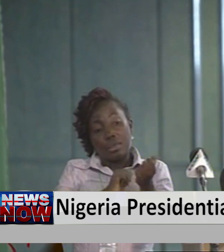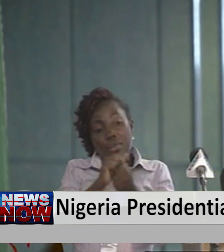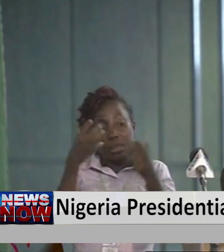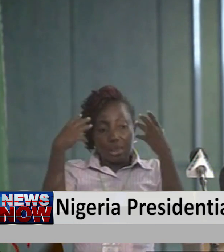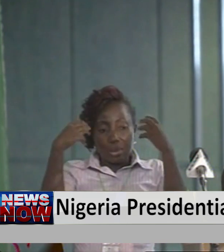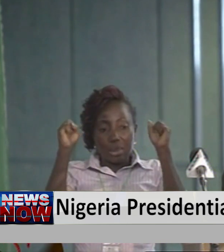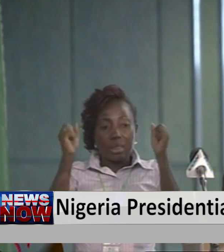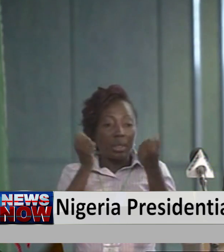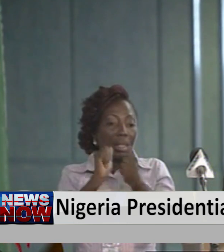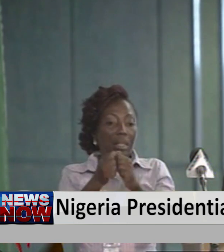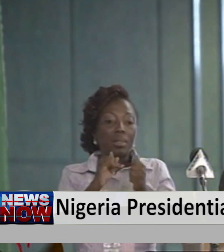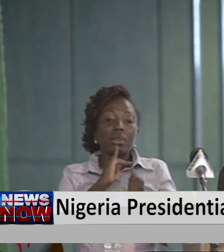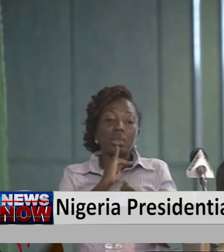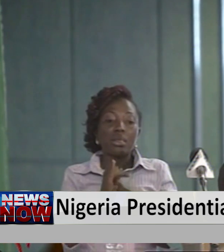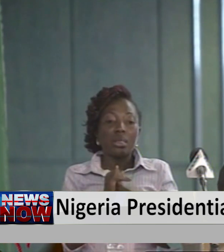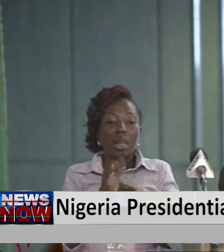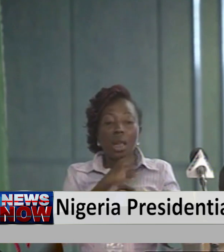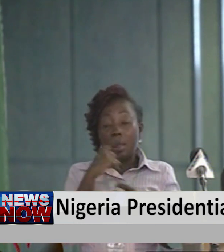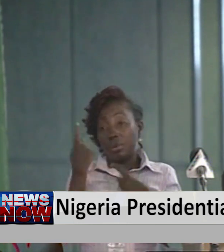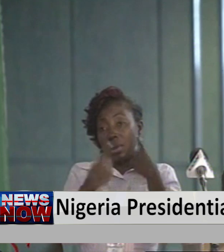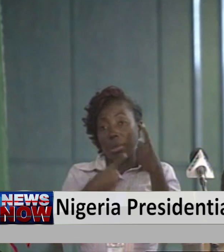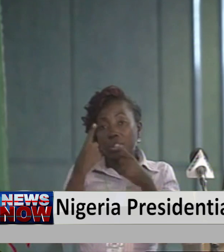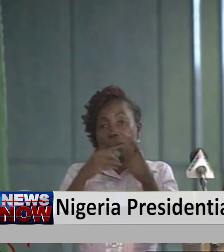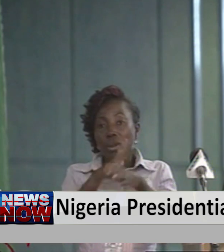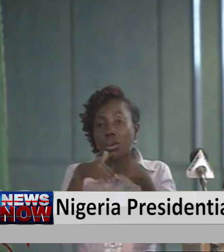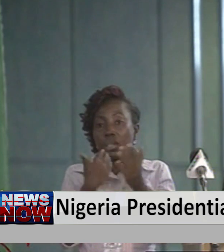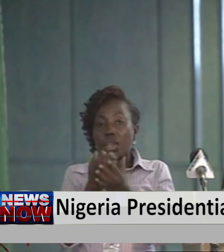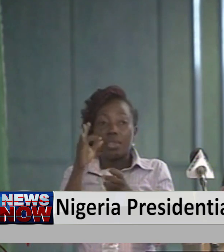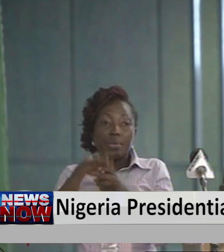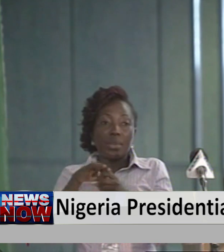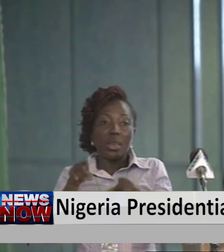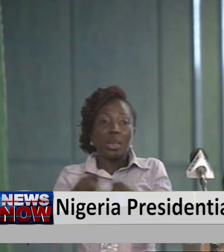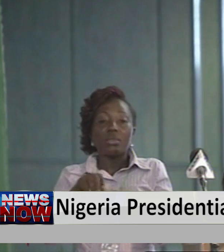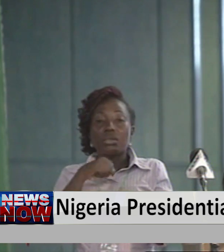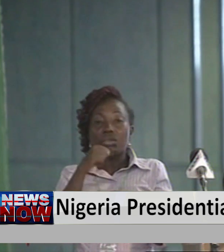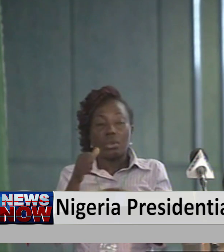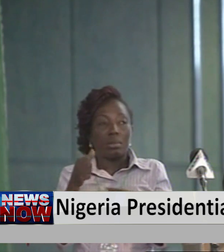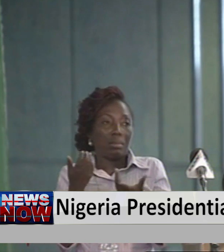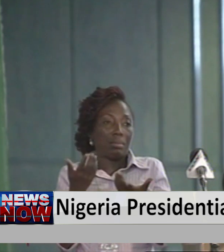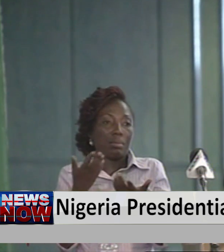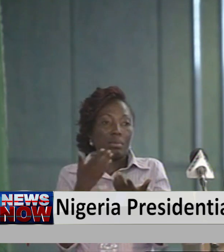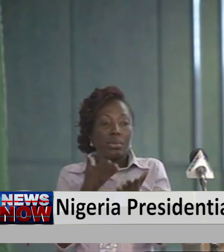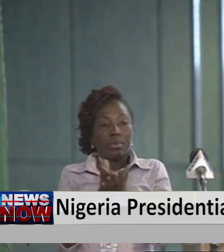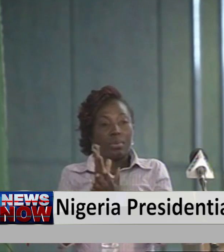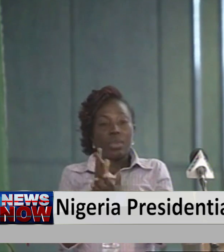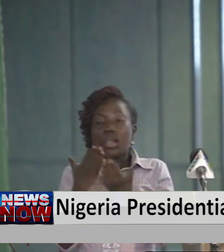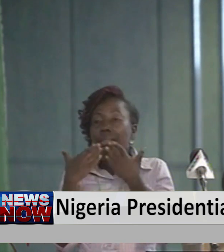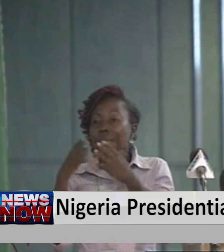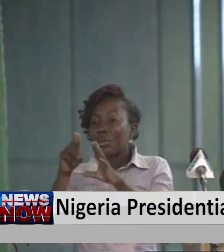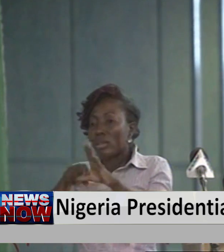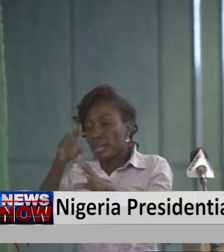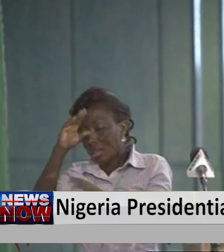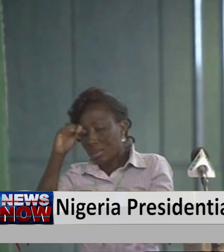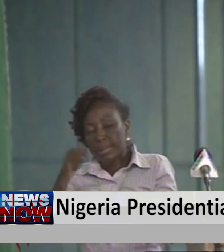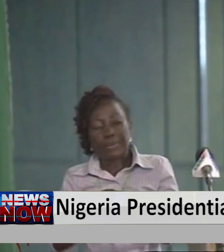presidential election is concerned. And we considered all these votes as invalid. Thank you, Mr. Chairman. All right, thank